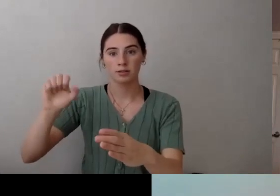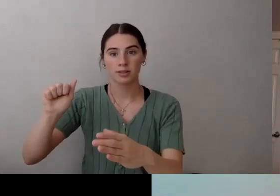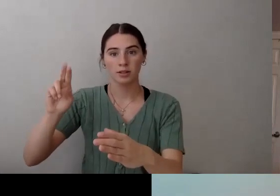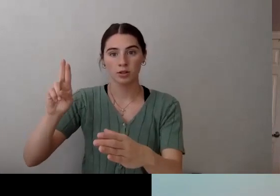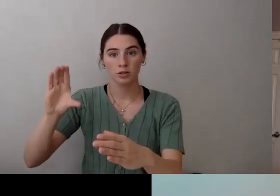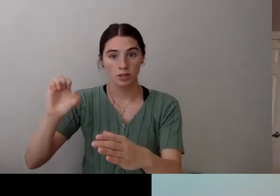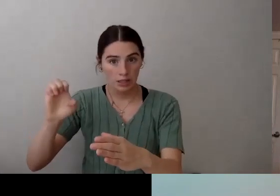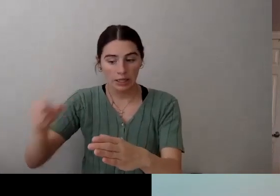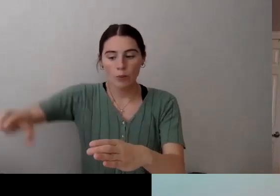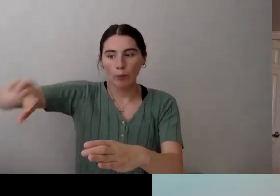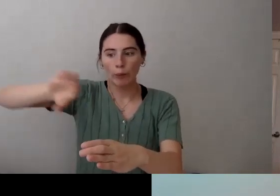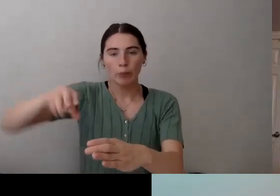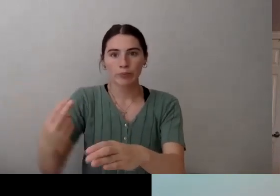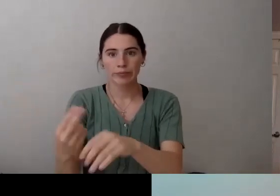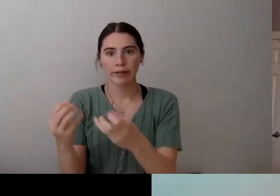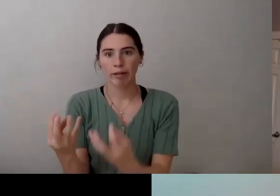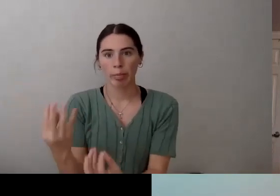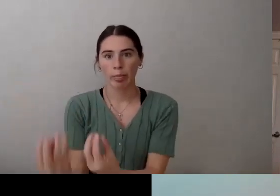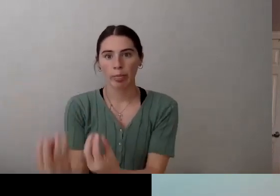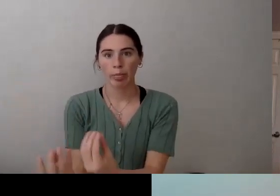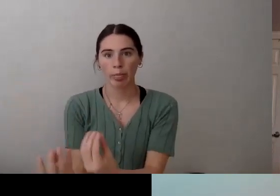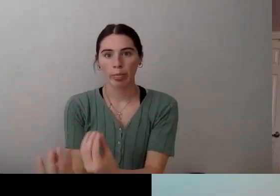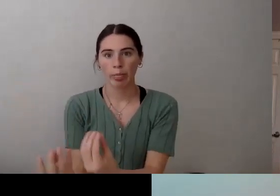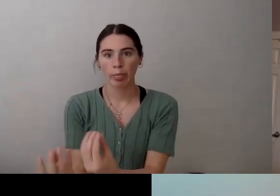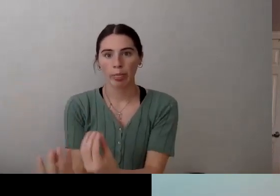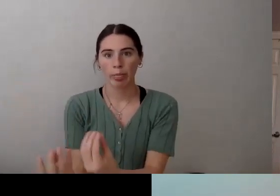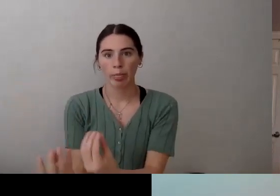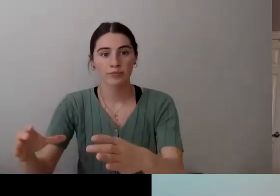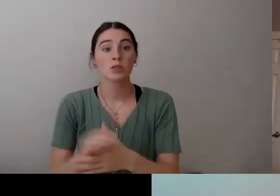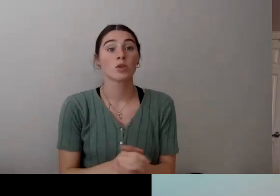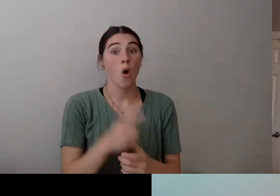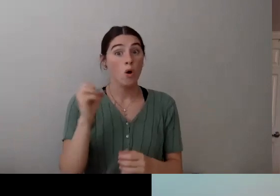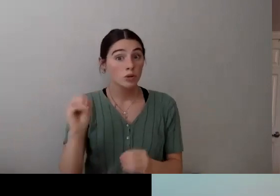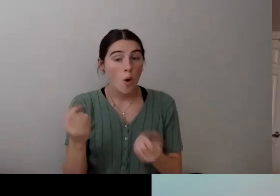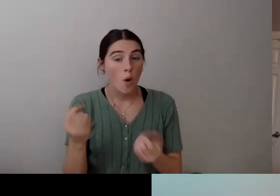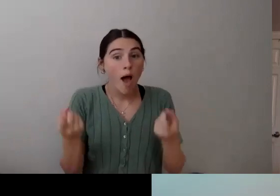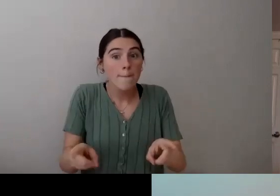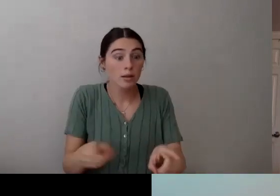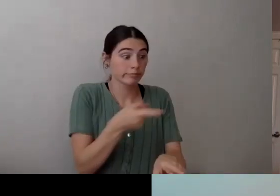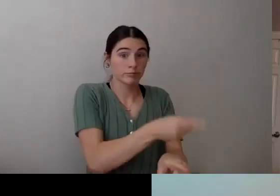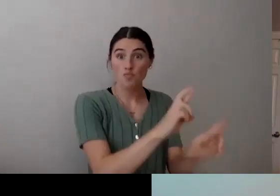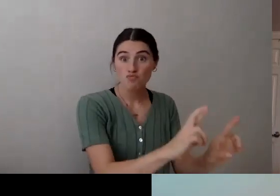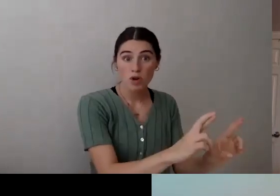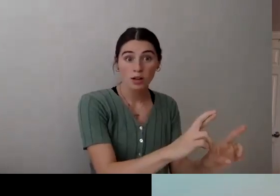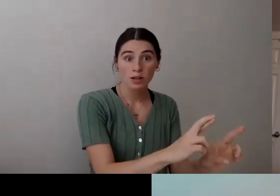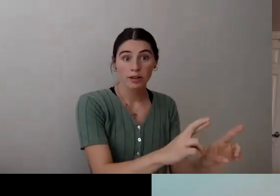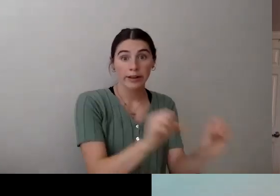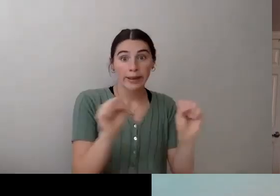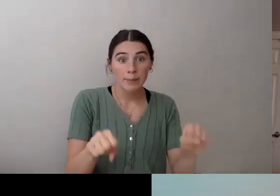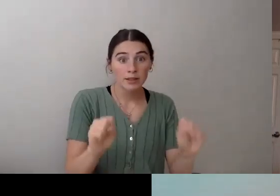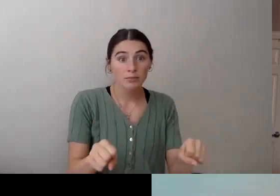that once our meatballs are ready, we are gonna just dump them right